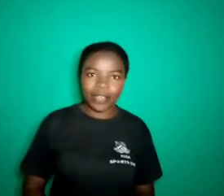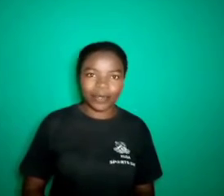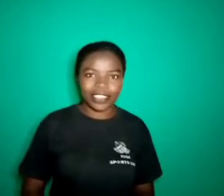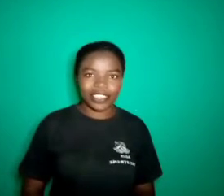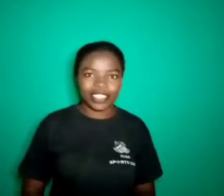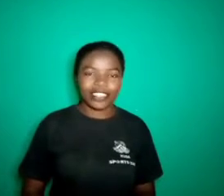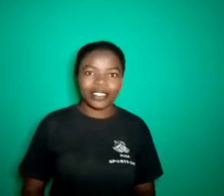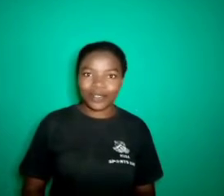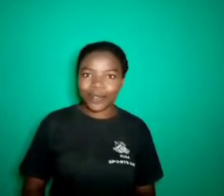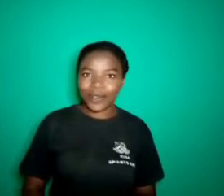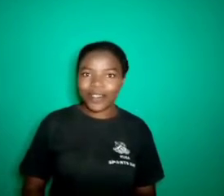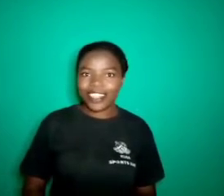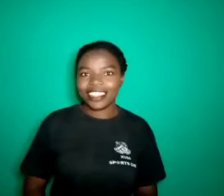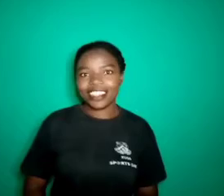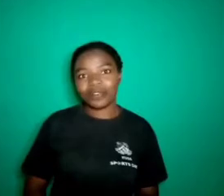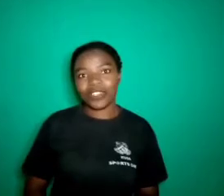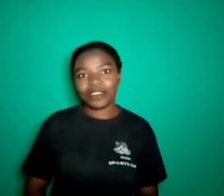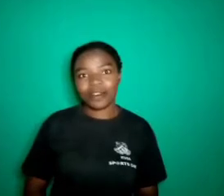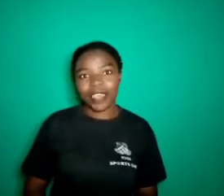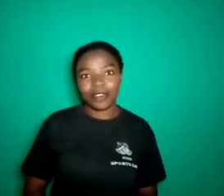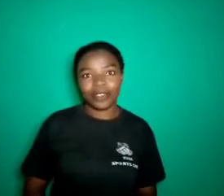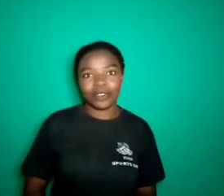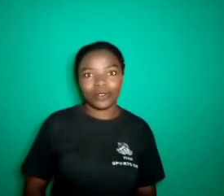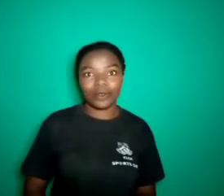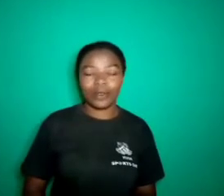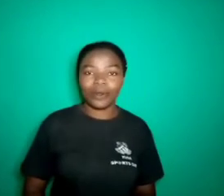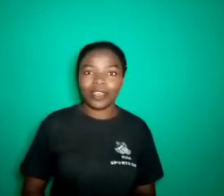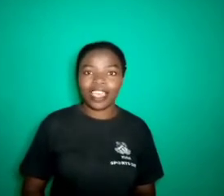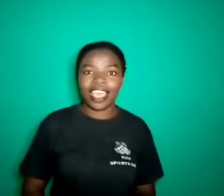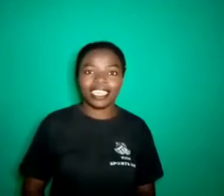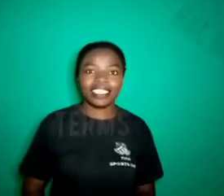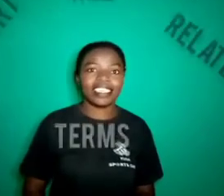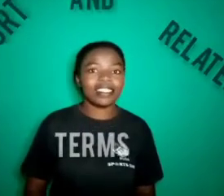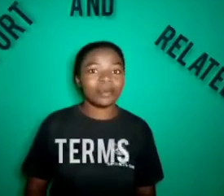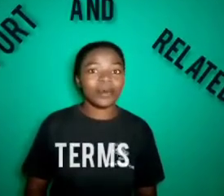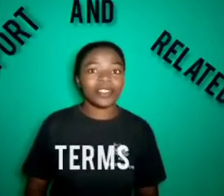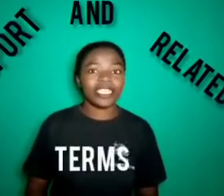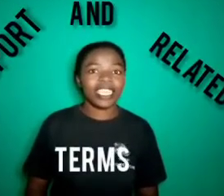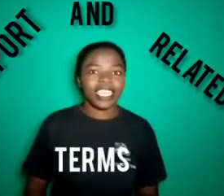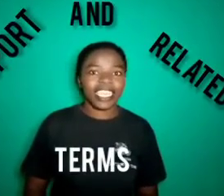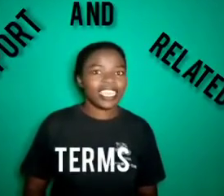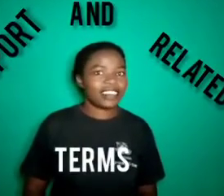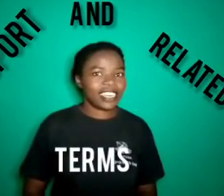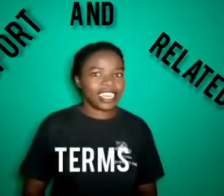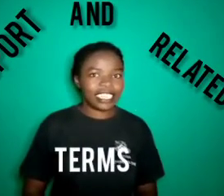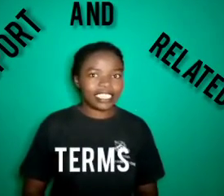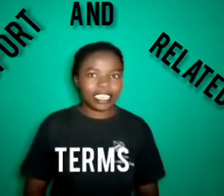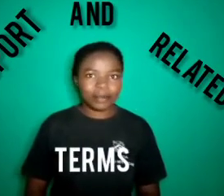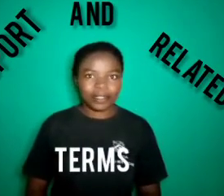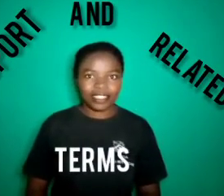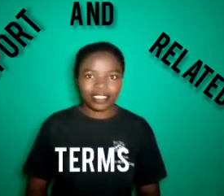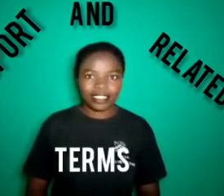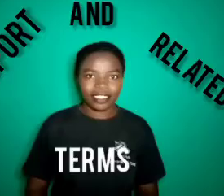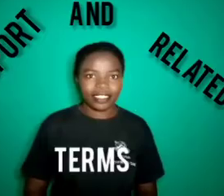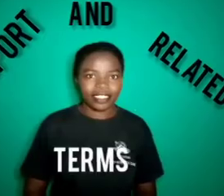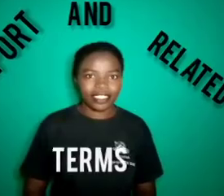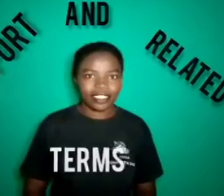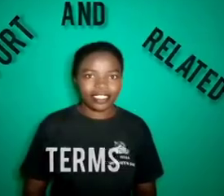language. So, in this video, we are going to look at transport and related terms.